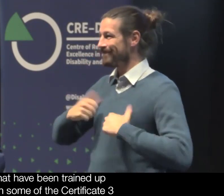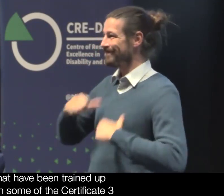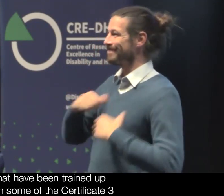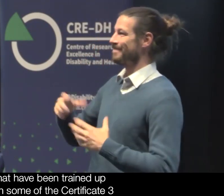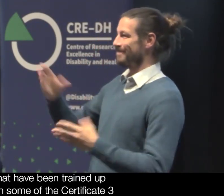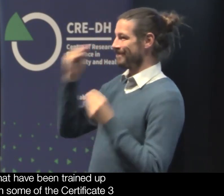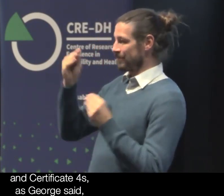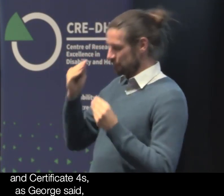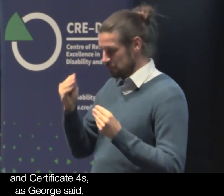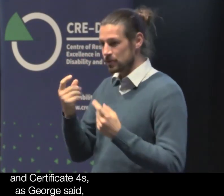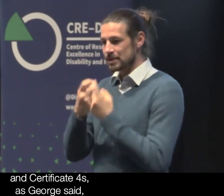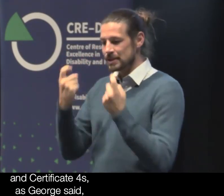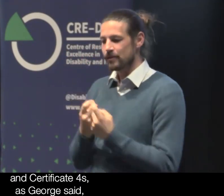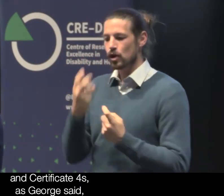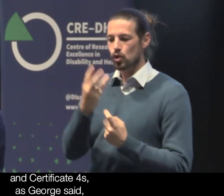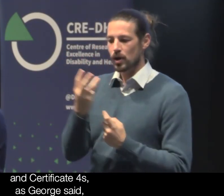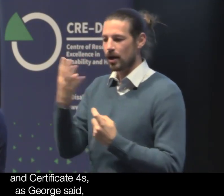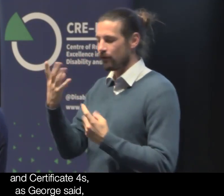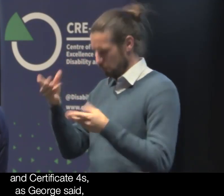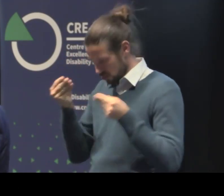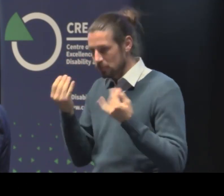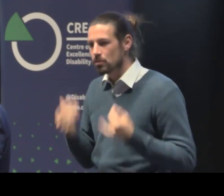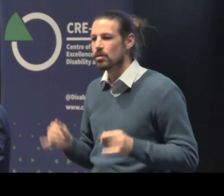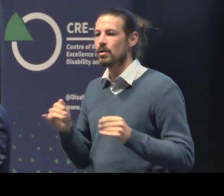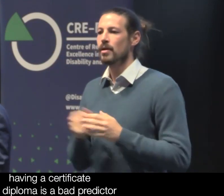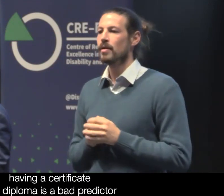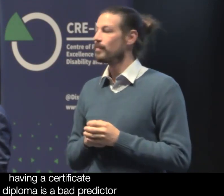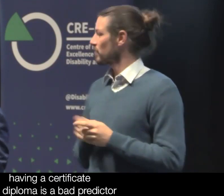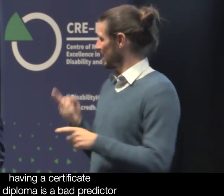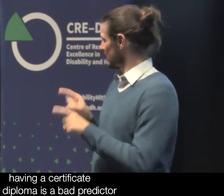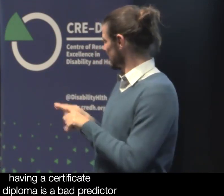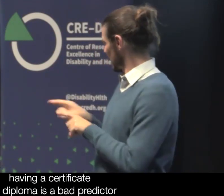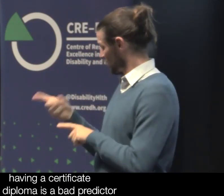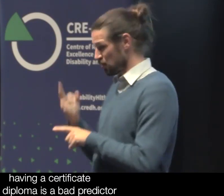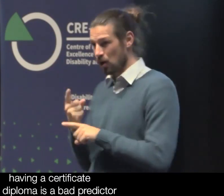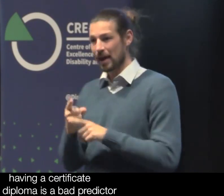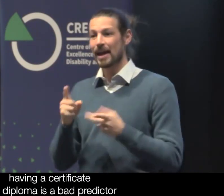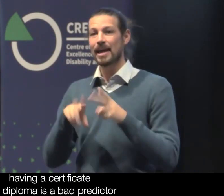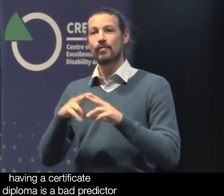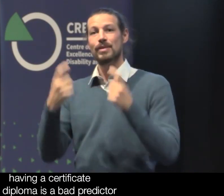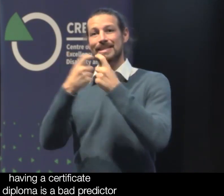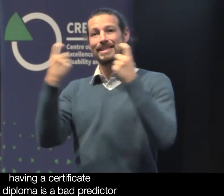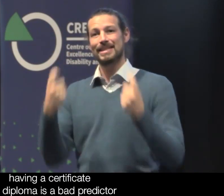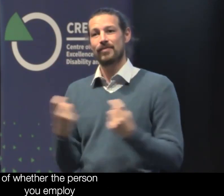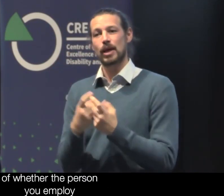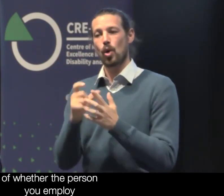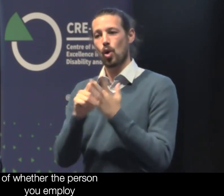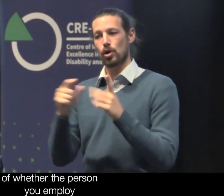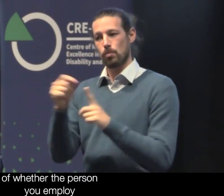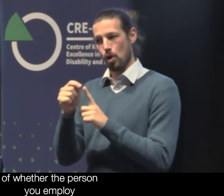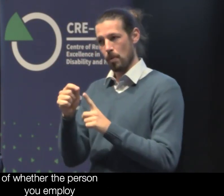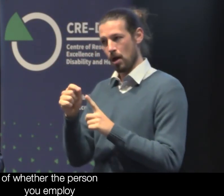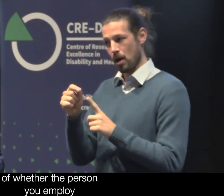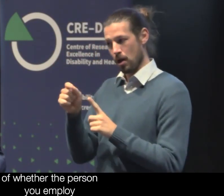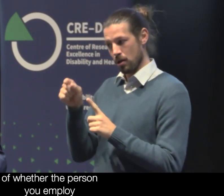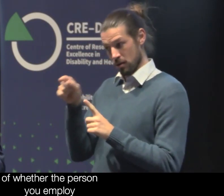and Certificate 4s. As George said, having a certificate or a diploma is a bad predictor of whether or not the person you employ